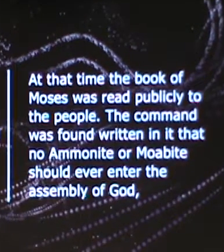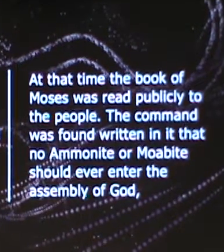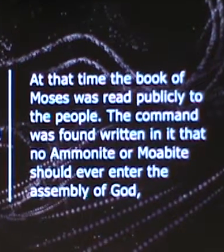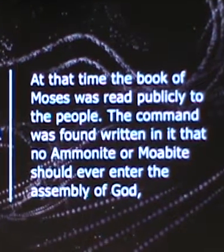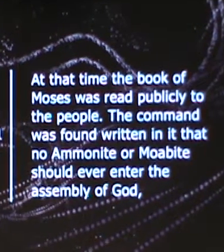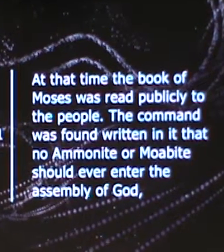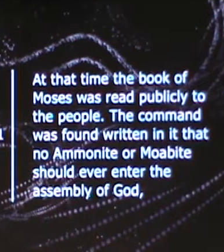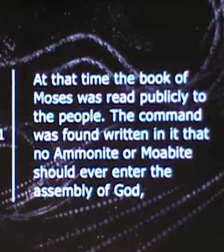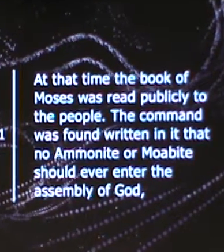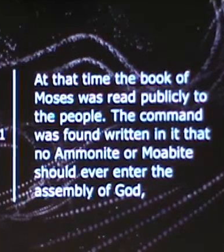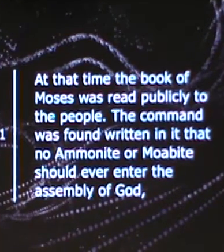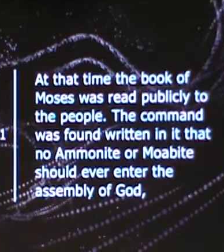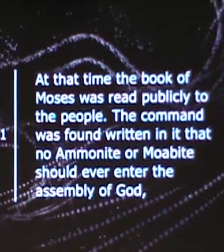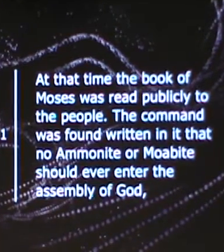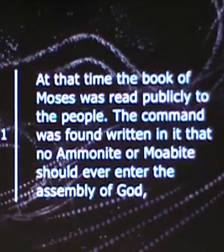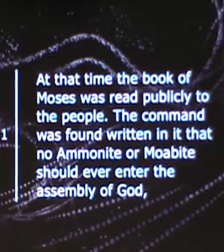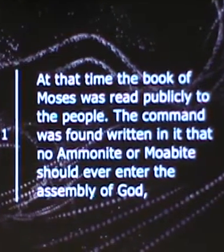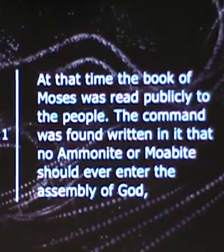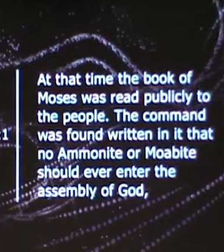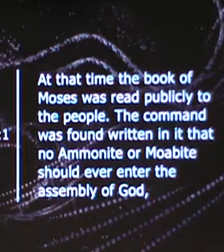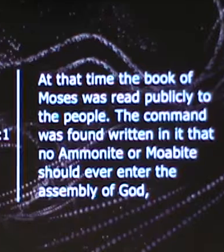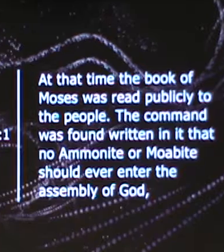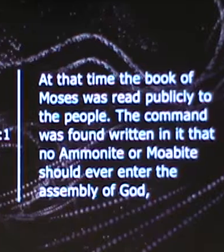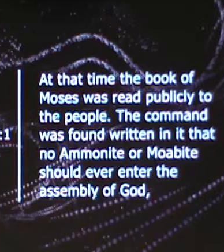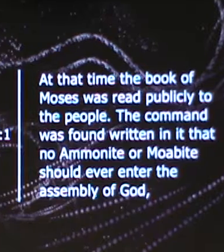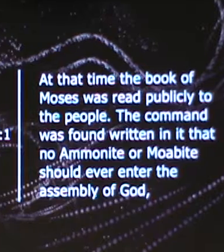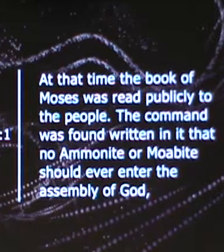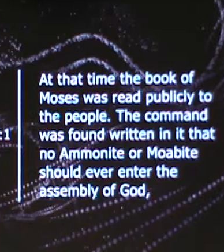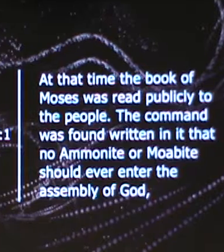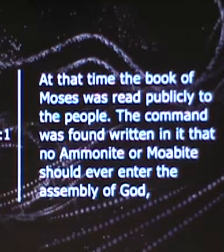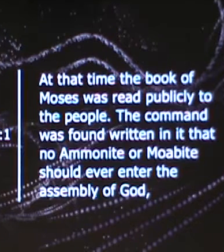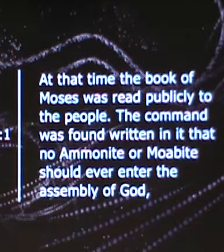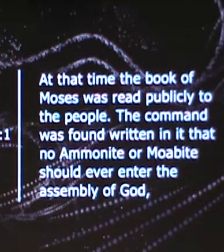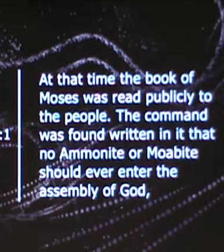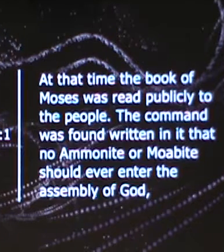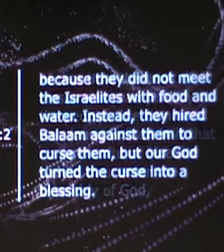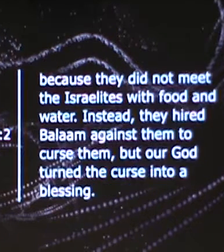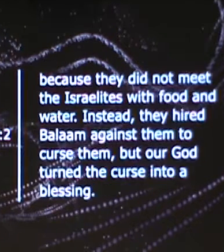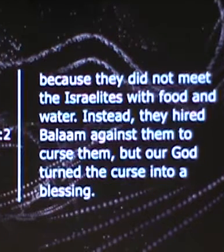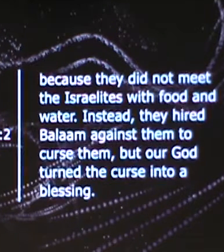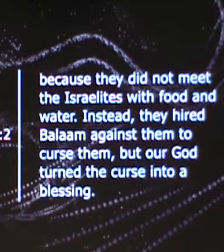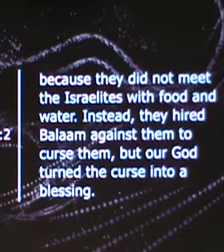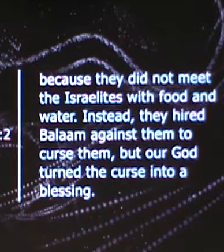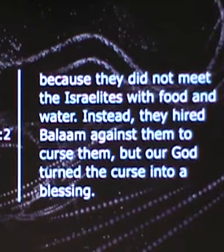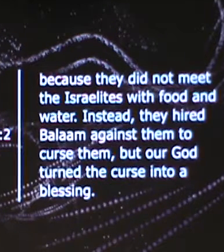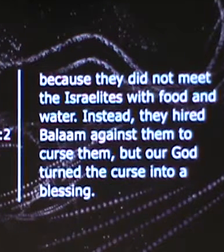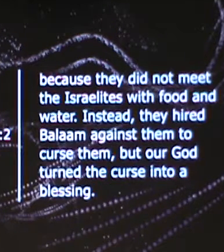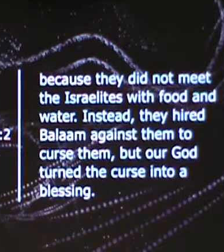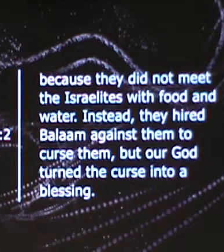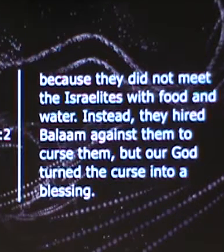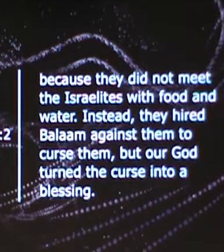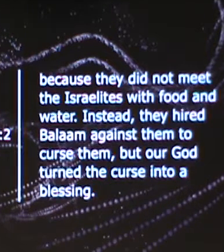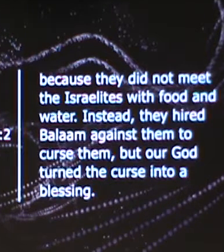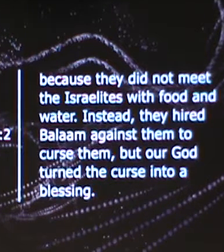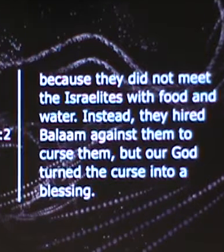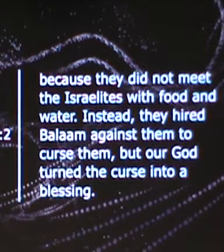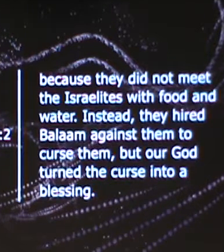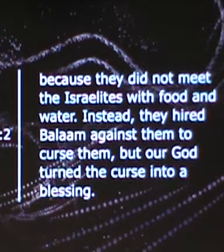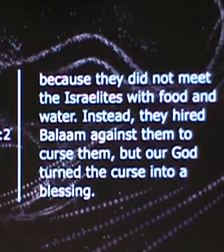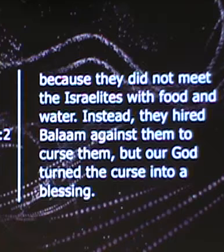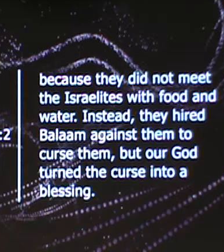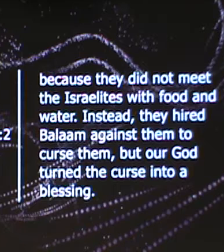The command was found written in it, no Ammonite or Moabite should ever enter the assembly of God, because they did not meet the Israelites with